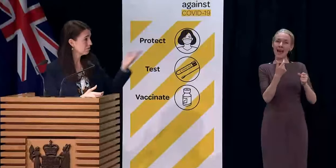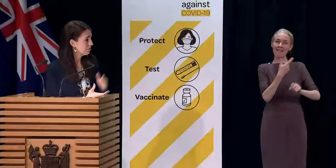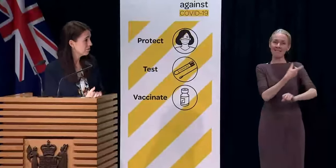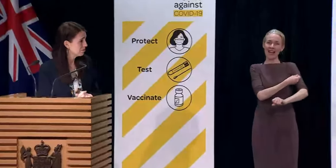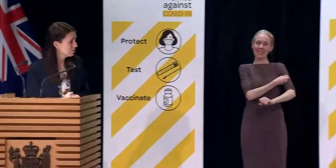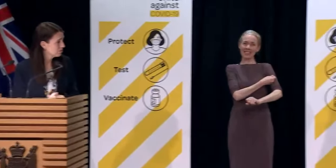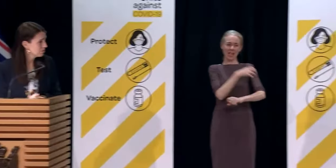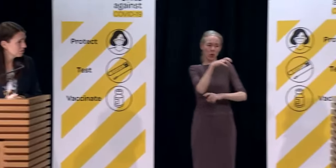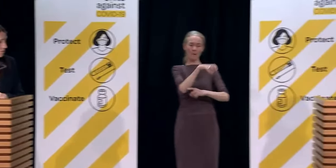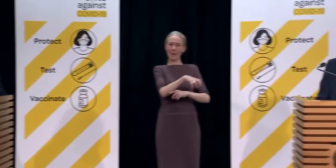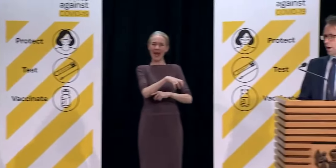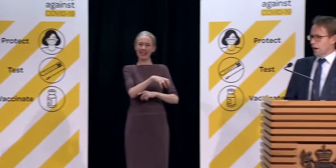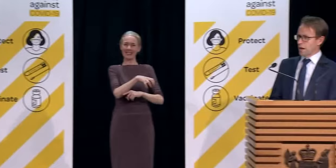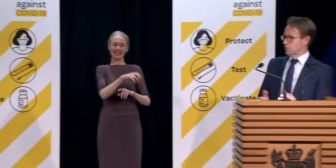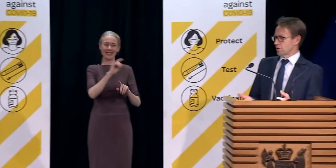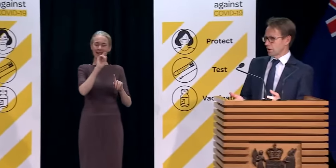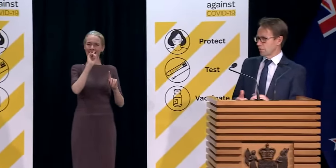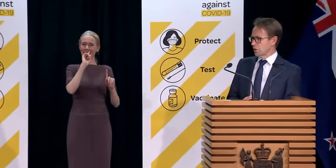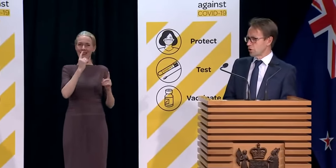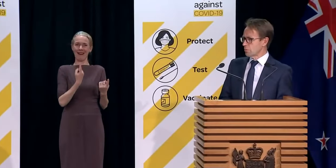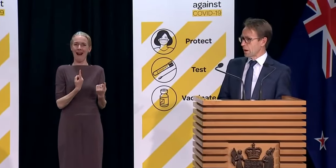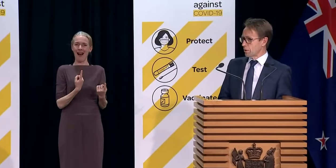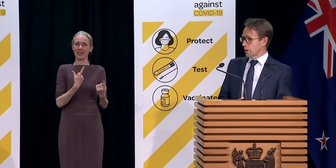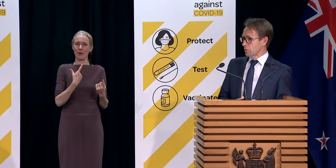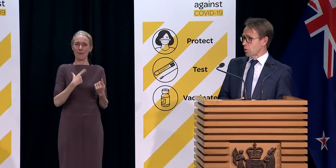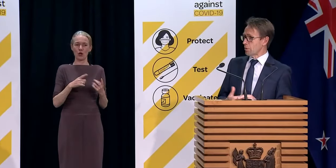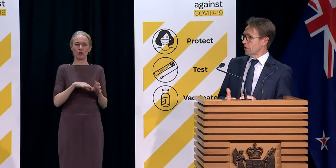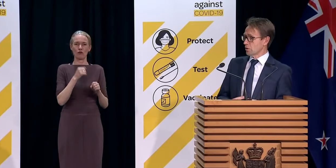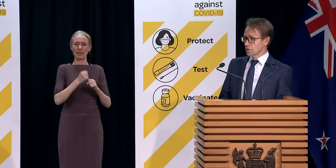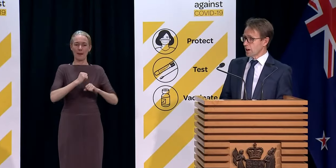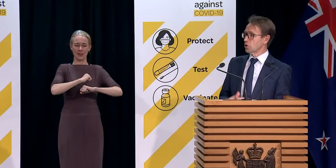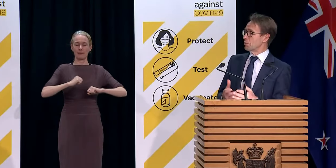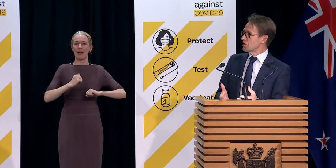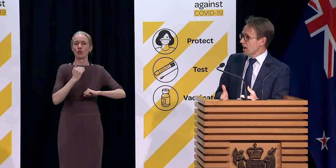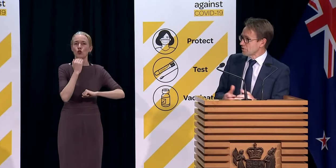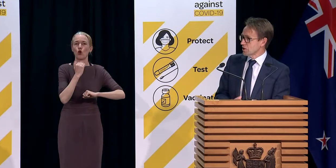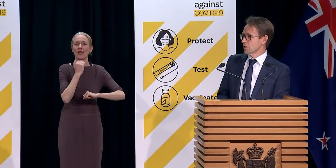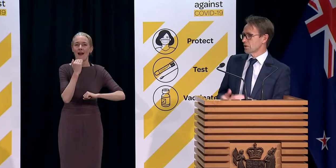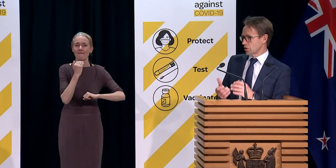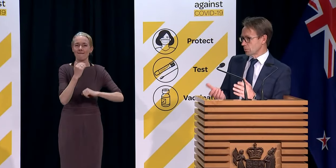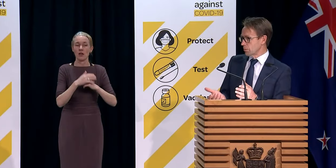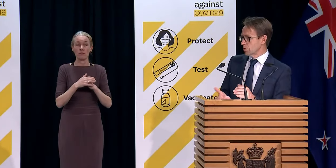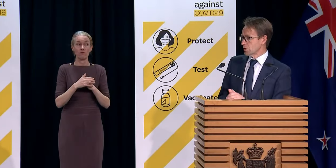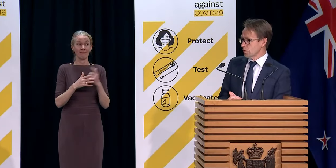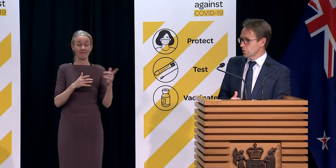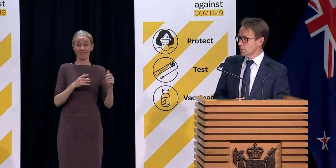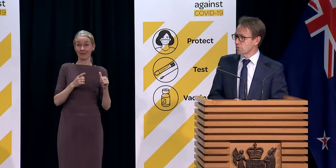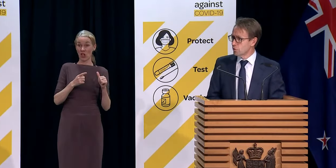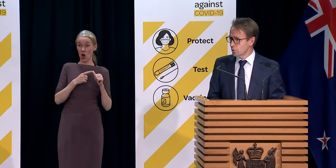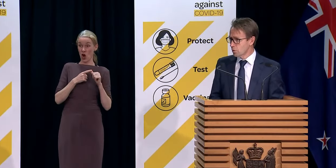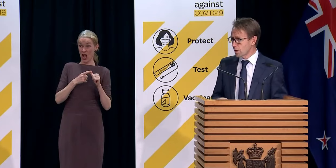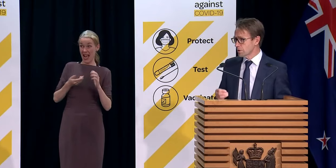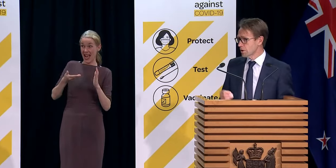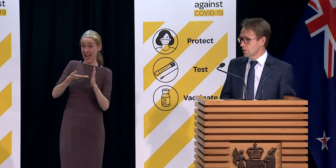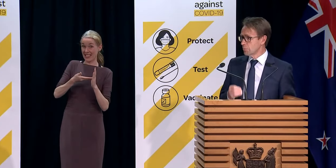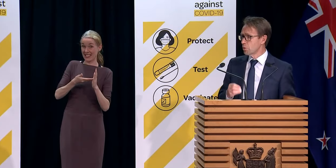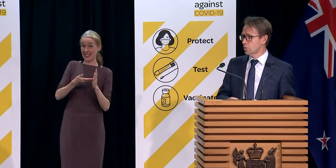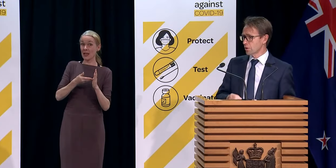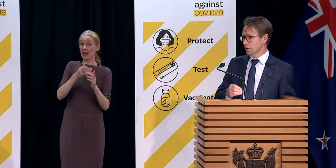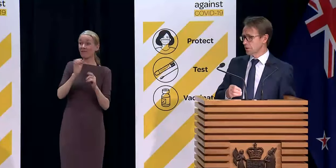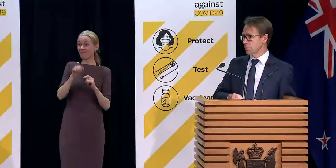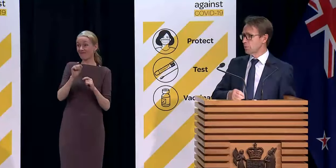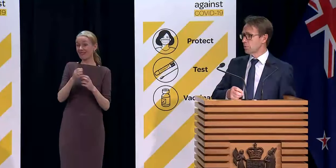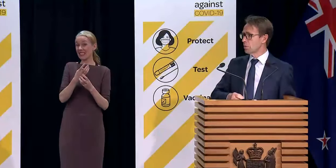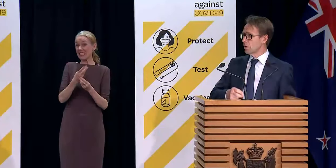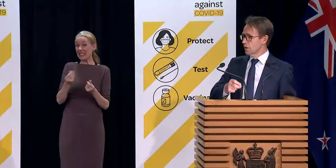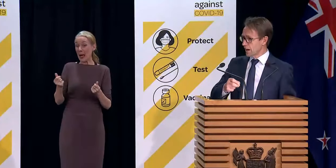cancelled. But yeah, there may be reasons why a particular venue may not be able to operate on a day. It could be staff sickness, it could be because of alert level 4 requirements. The